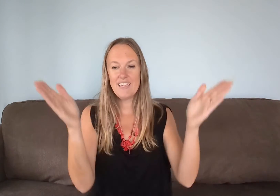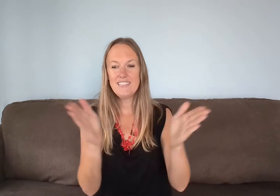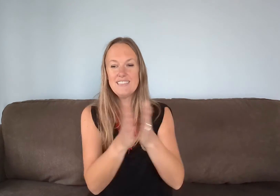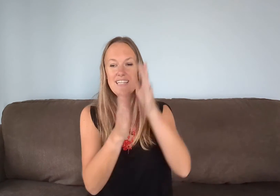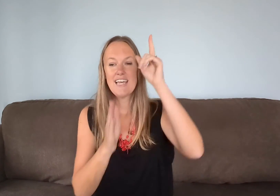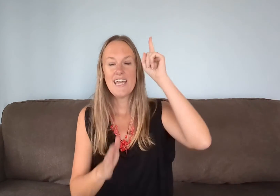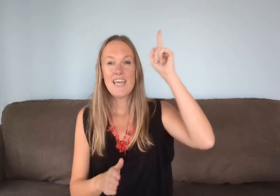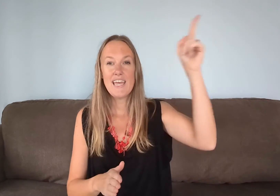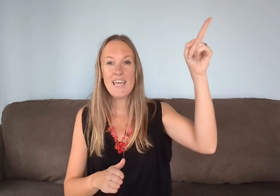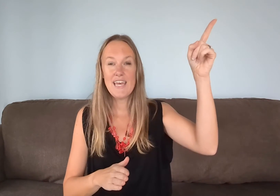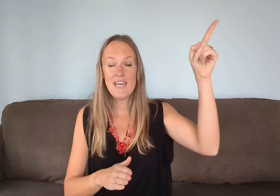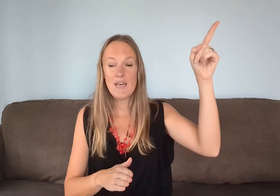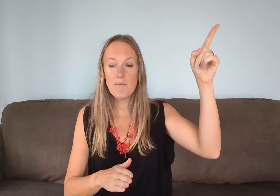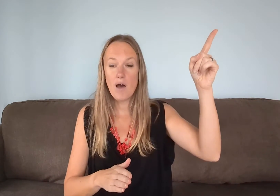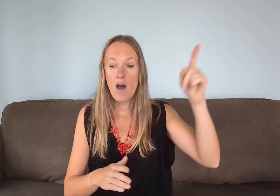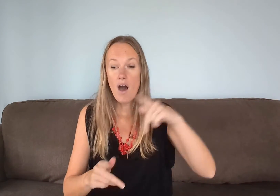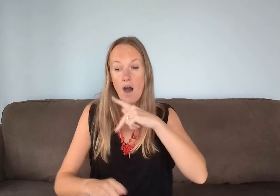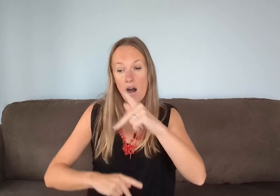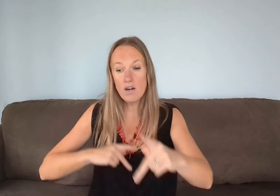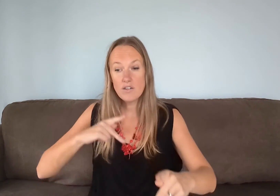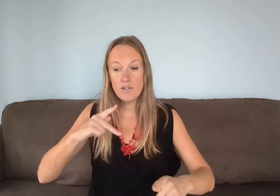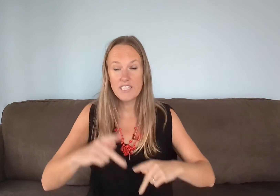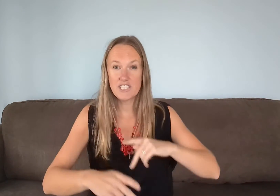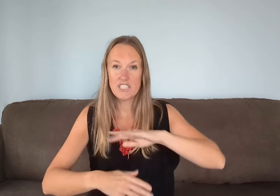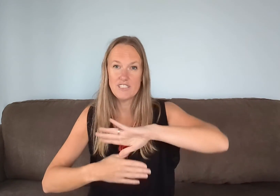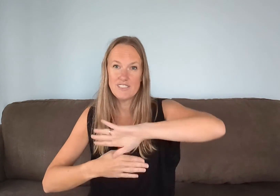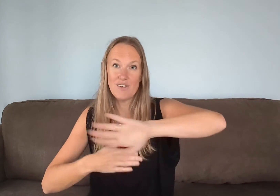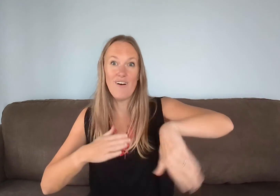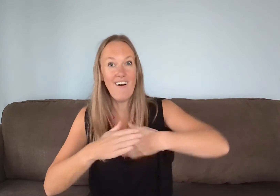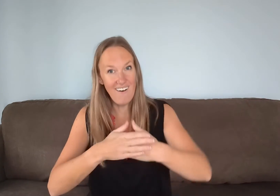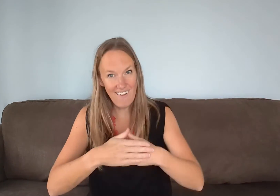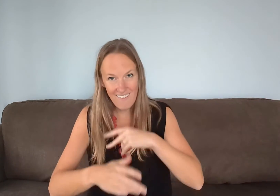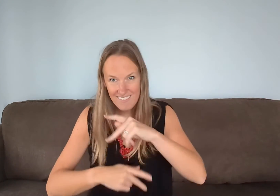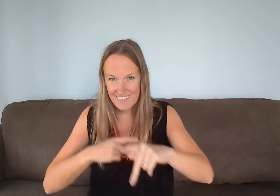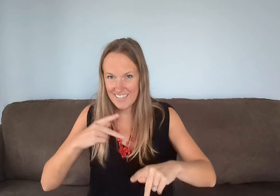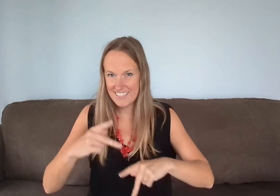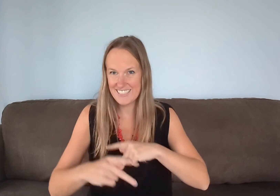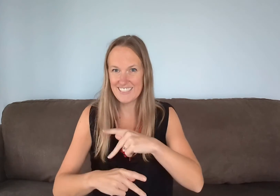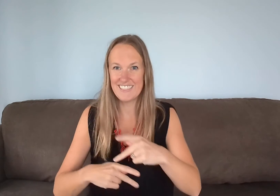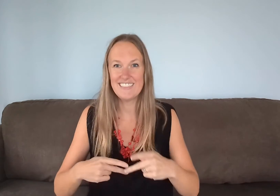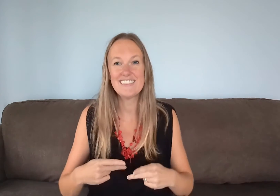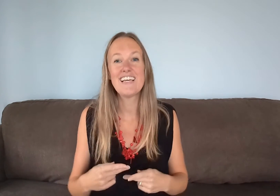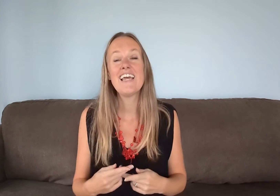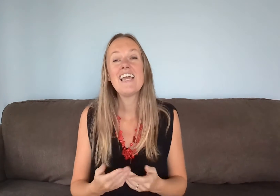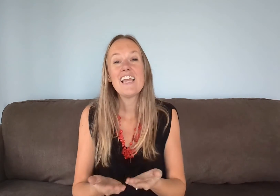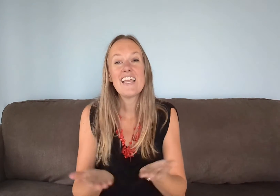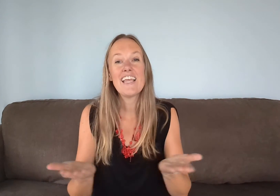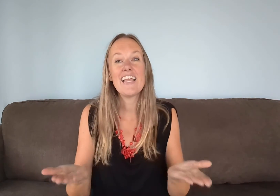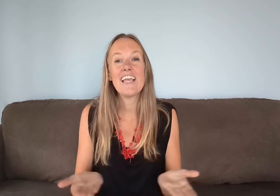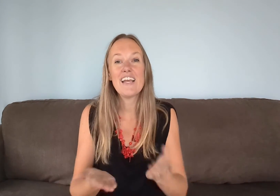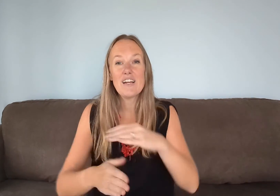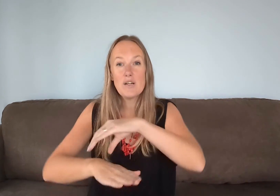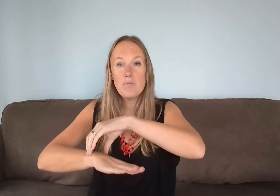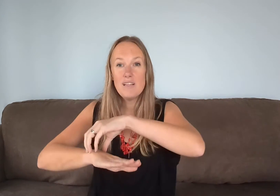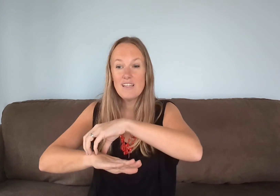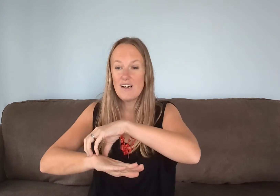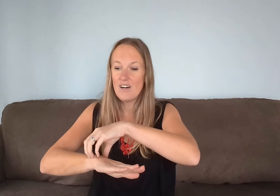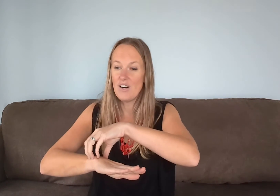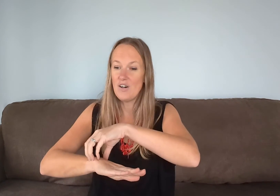Praise Him, all creatures, so all creatures here